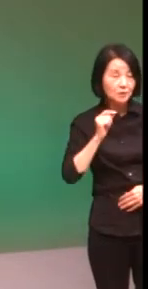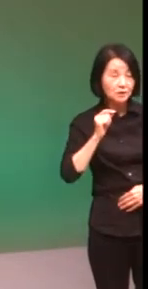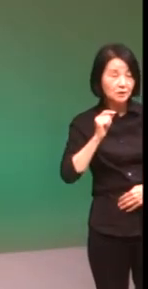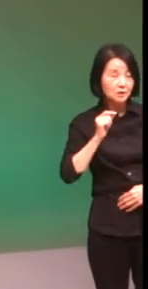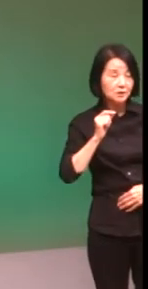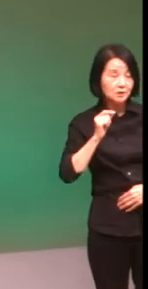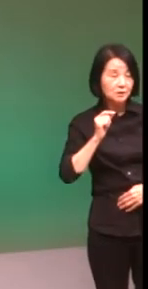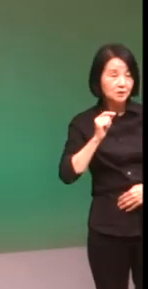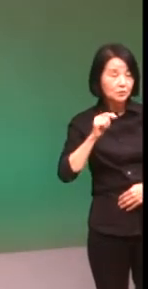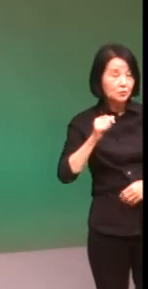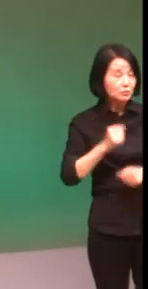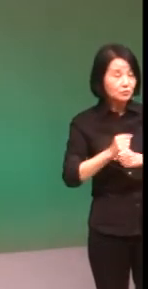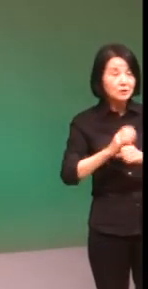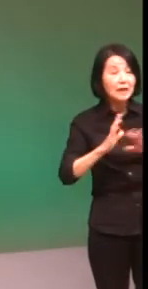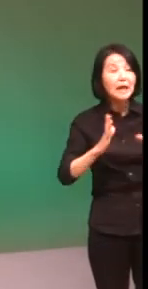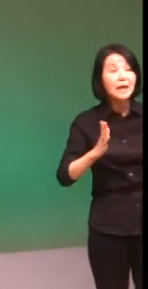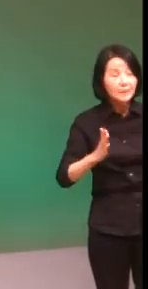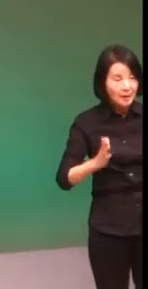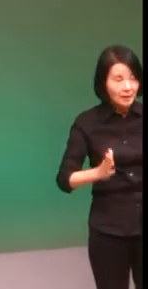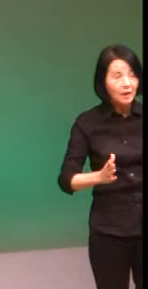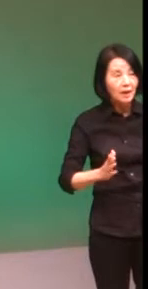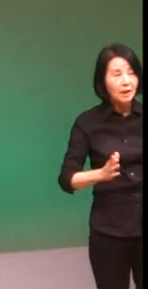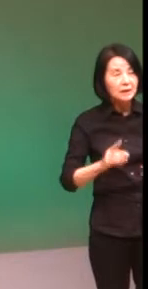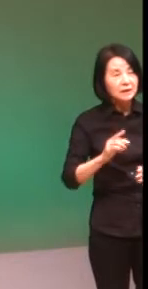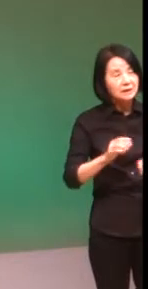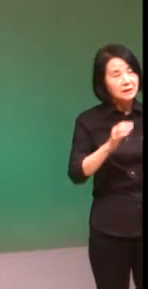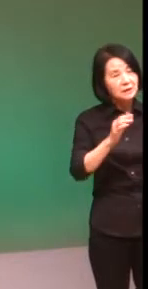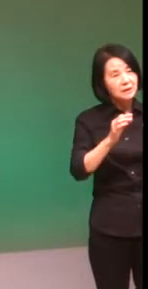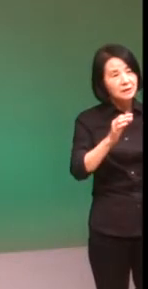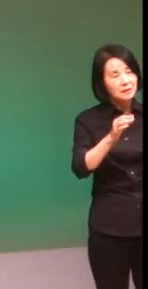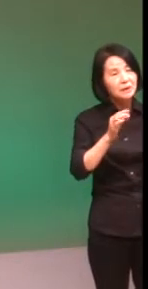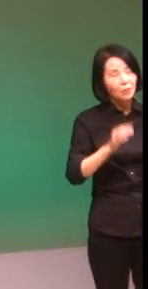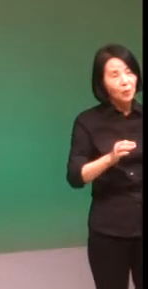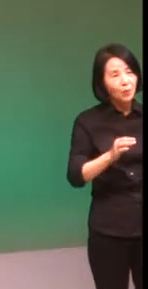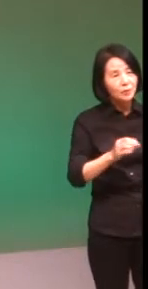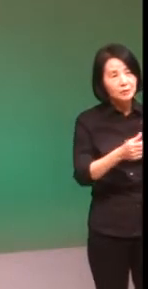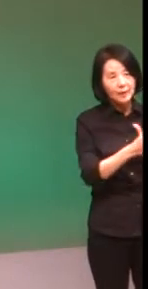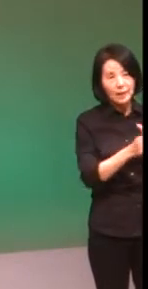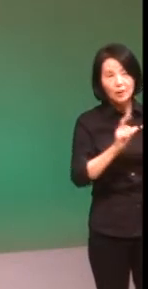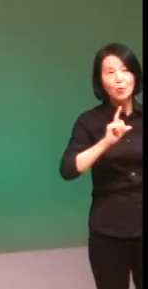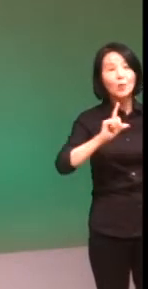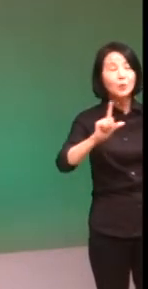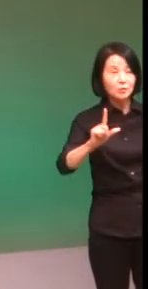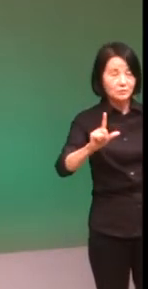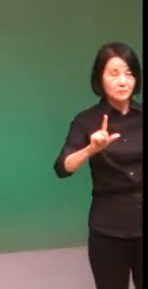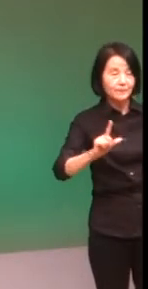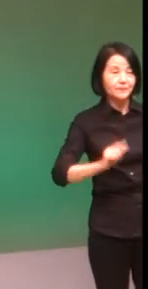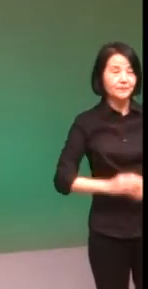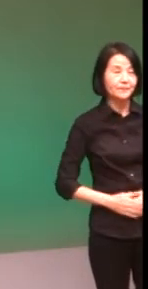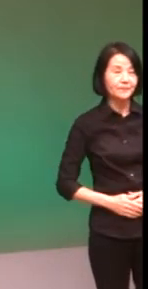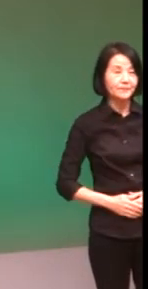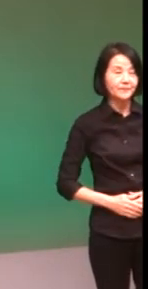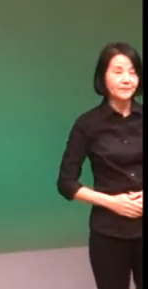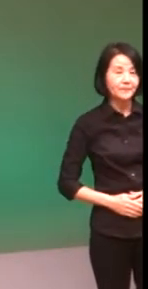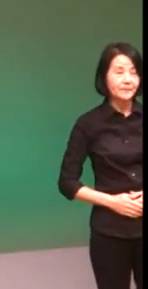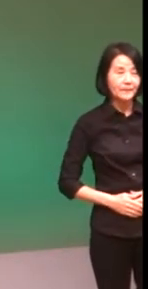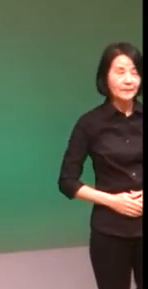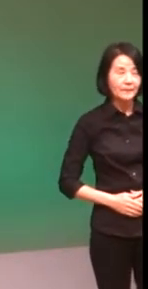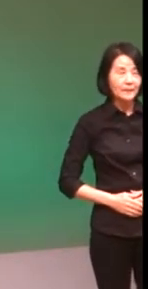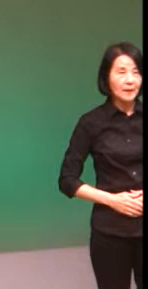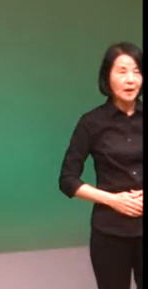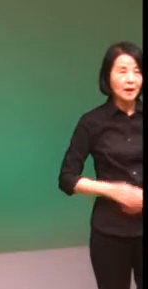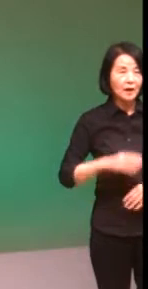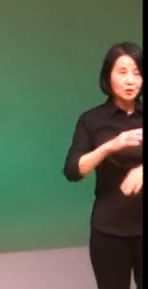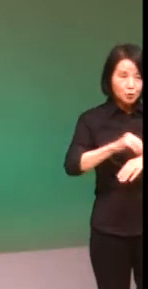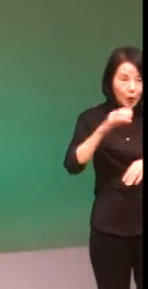What we found, and it was very positive in Sweden, when we launched this report last year, a spontaneous campaign